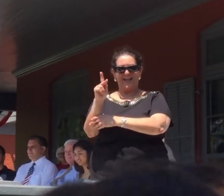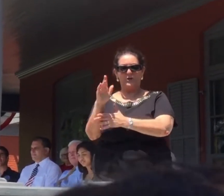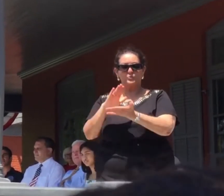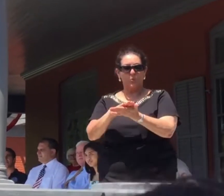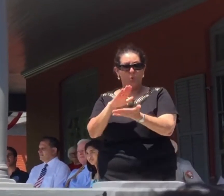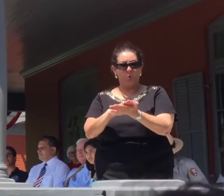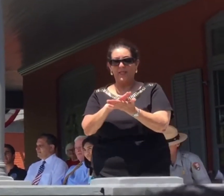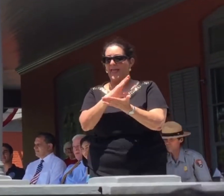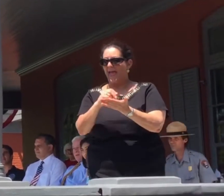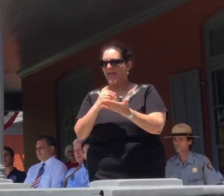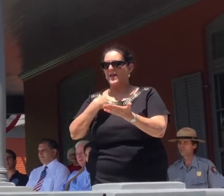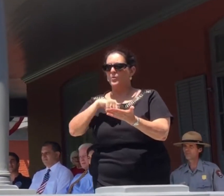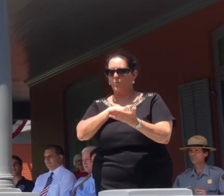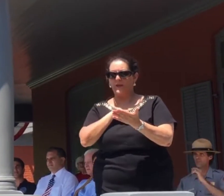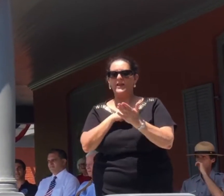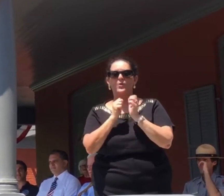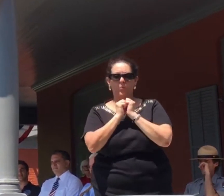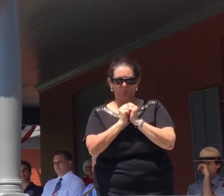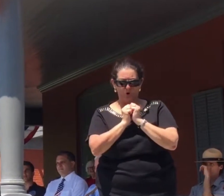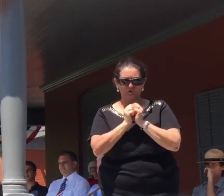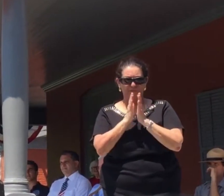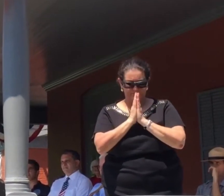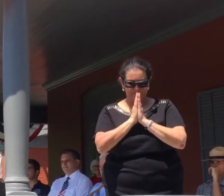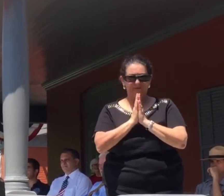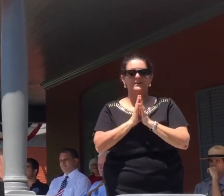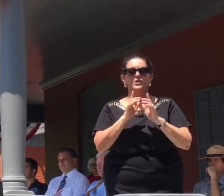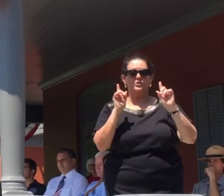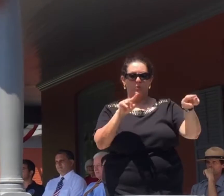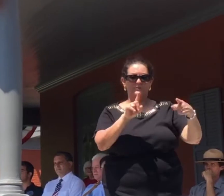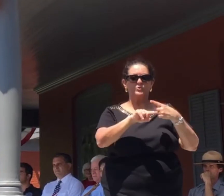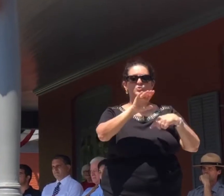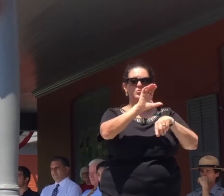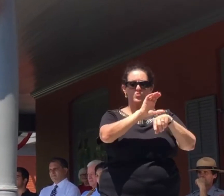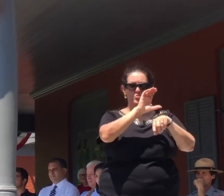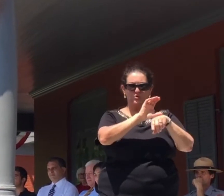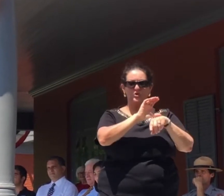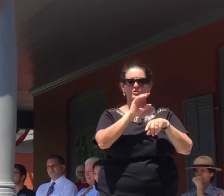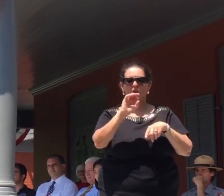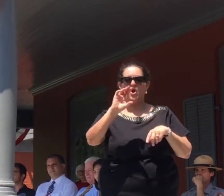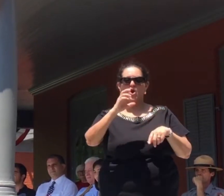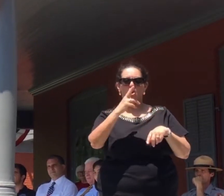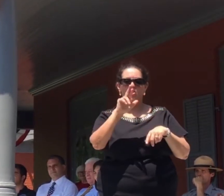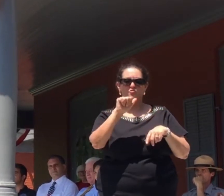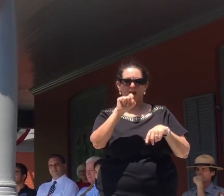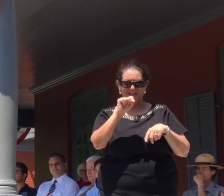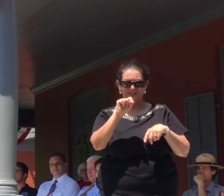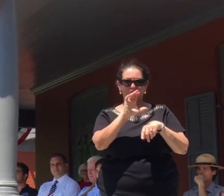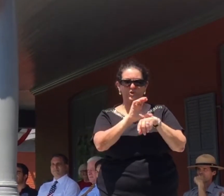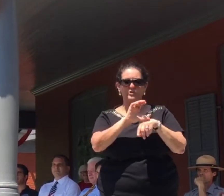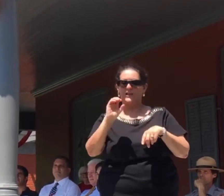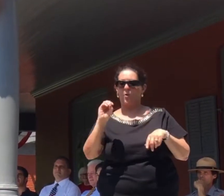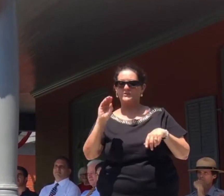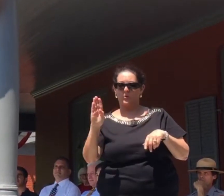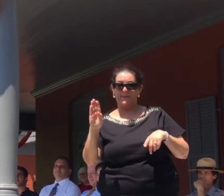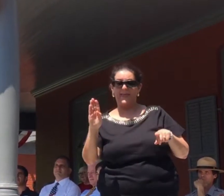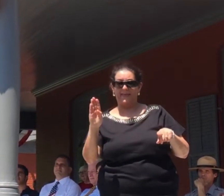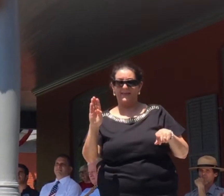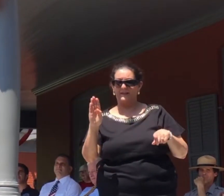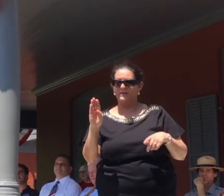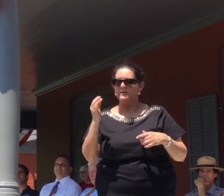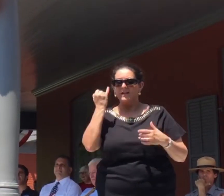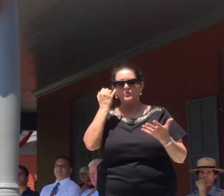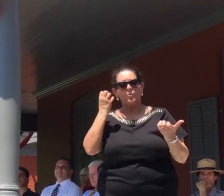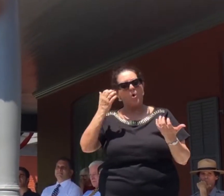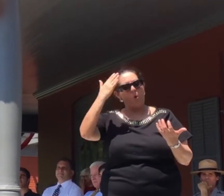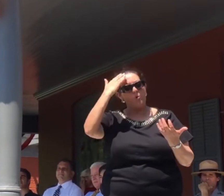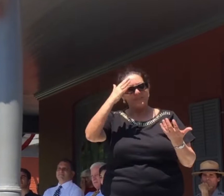And here that we worship as a family at Christ Church, Oyster Bay. To get to know Oyster Bay and the